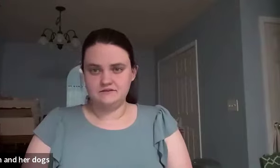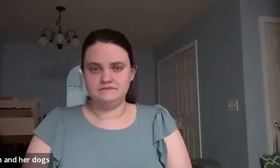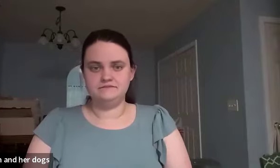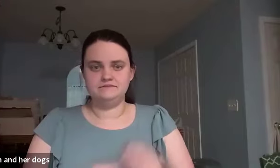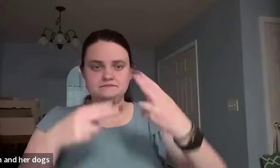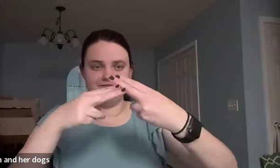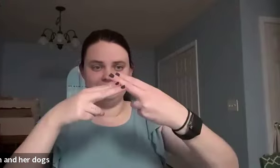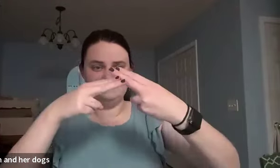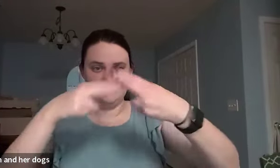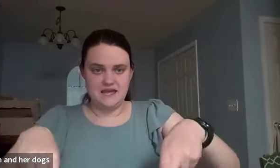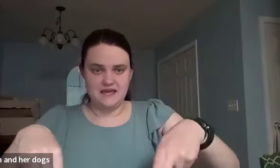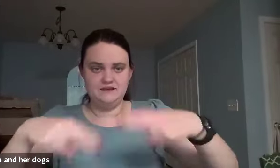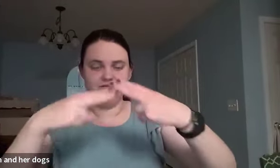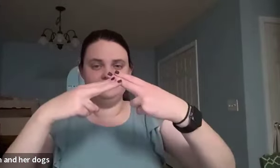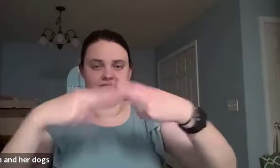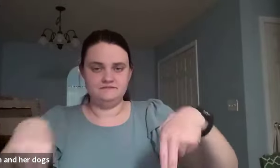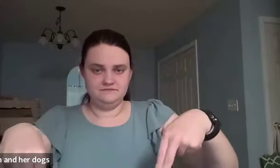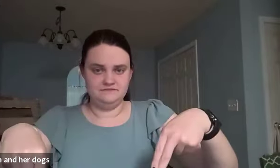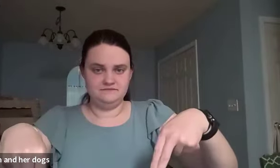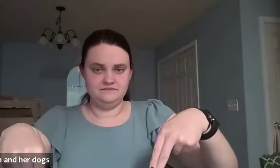Egg. Egg.